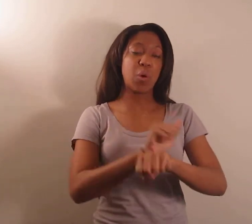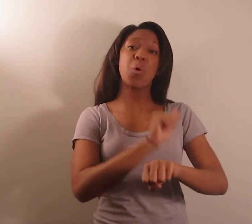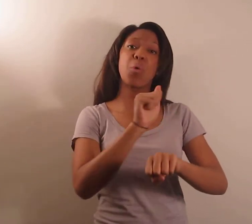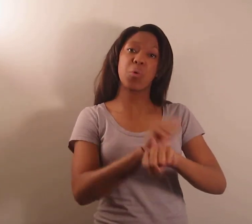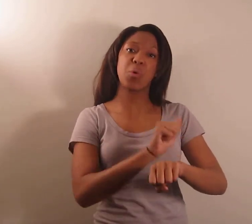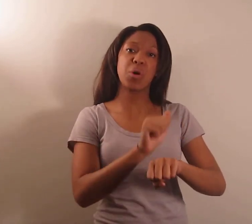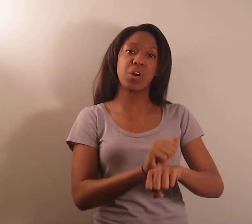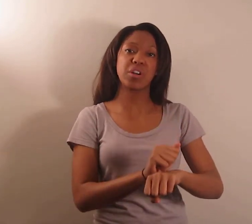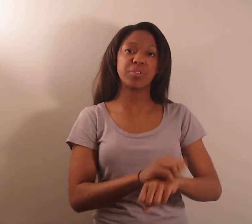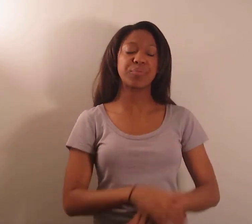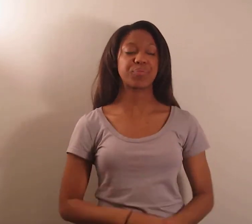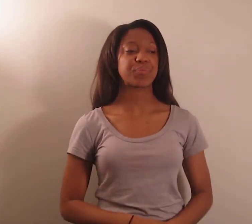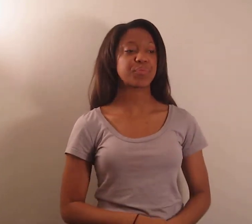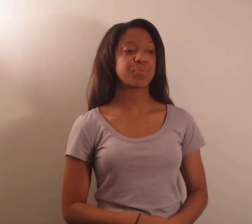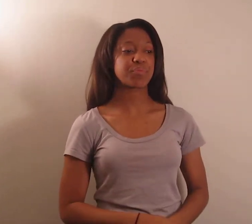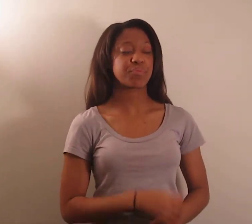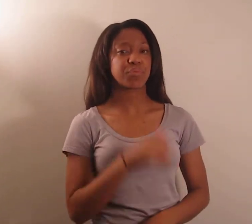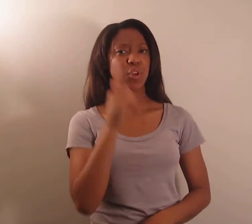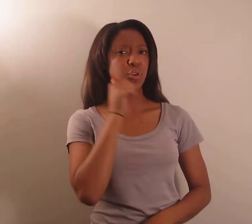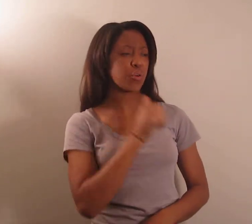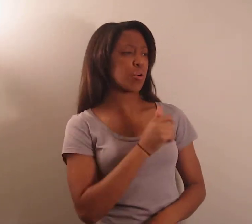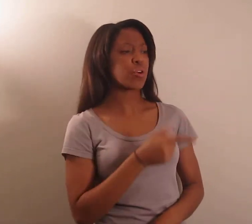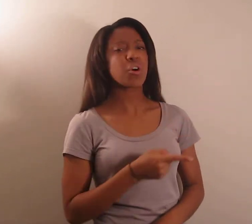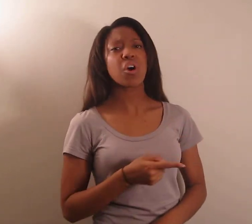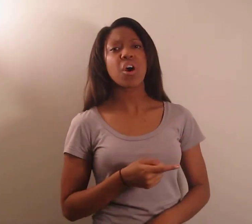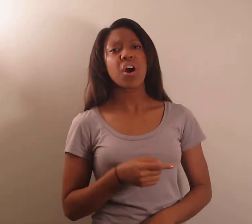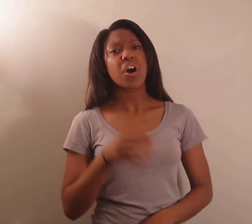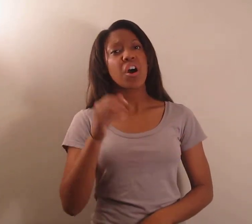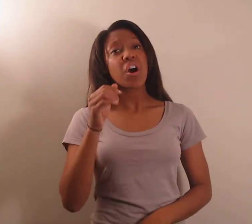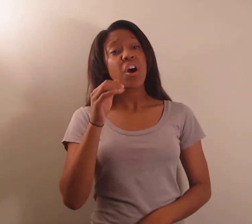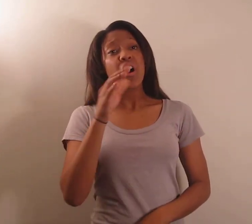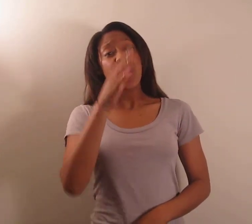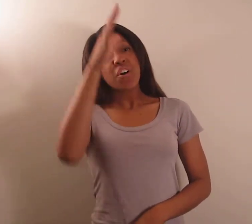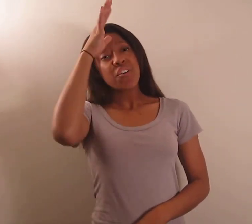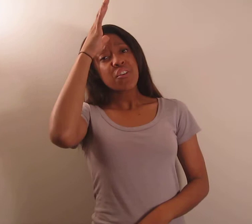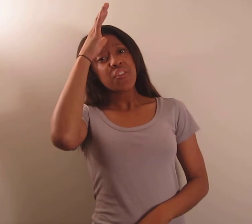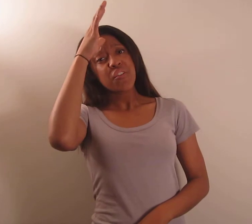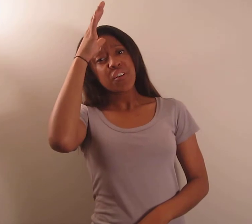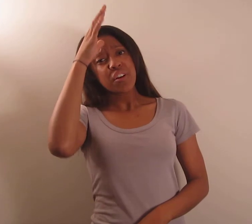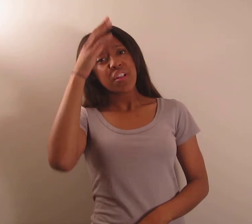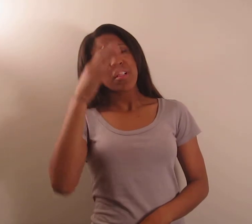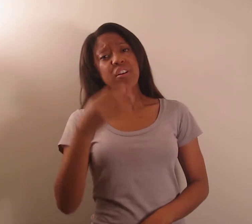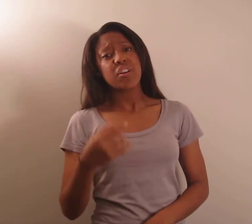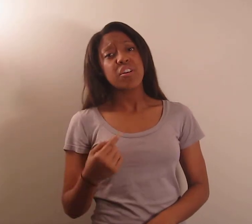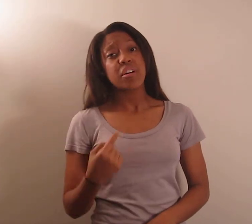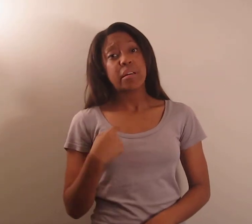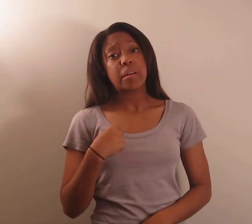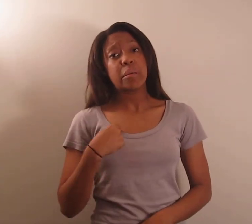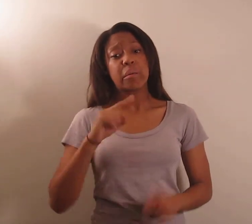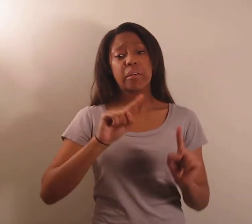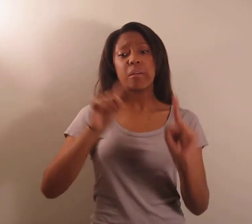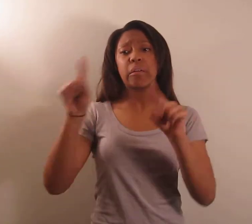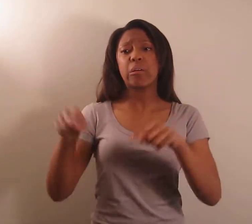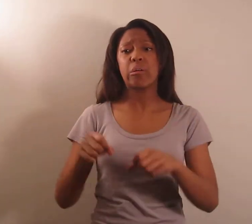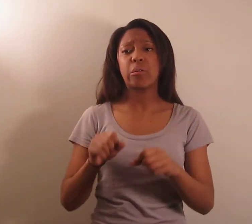Father had to take me to the shop and not be late for his own work. I was eager to begin life on my